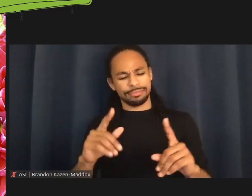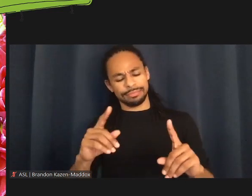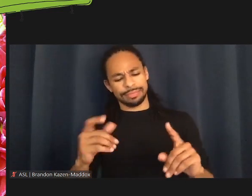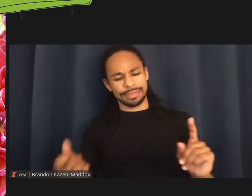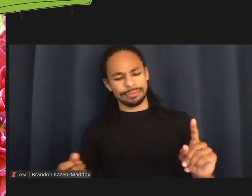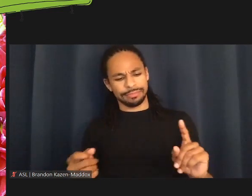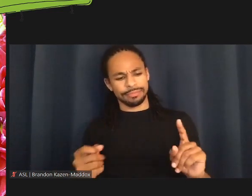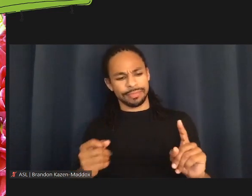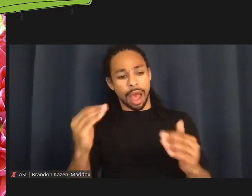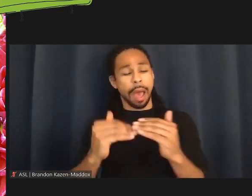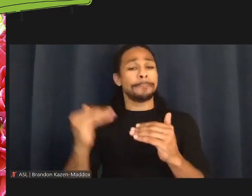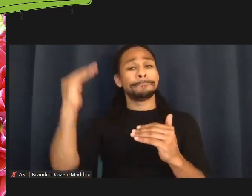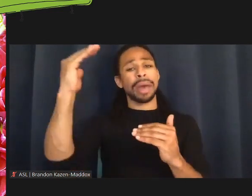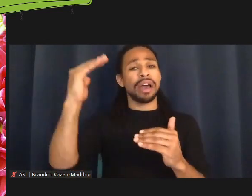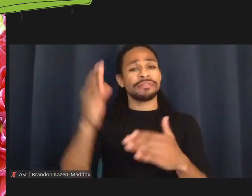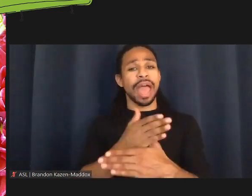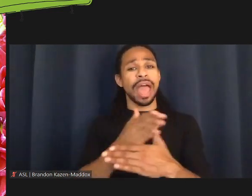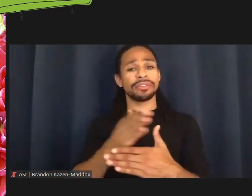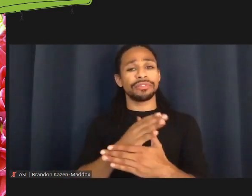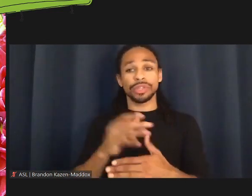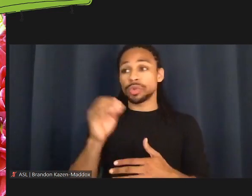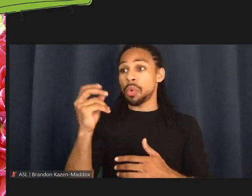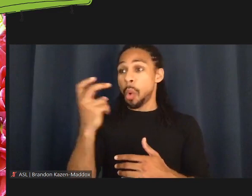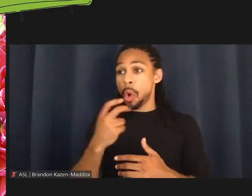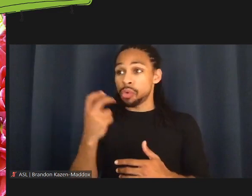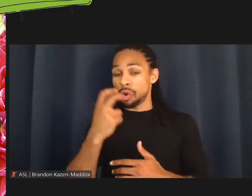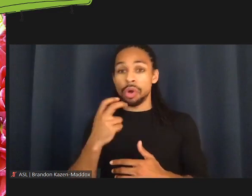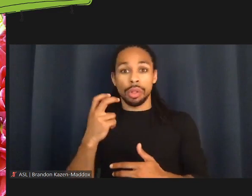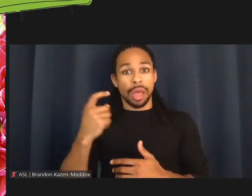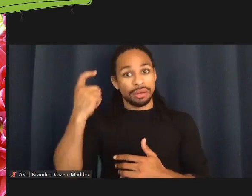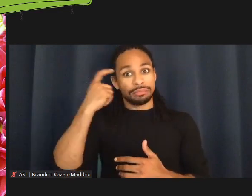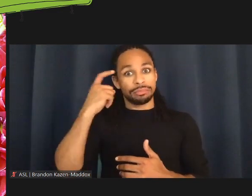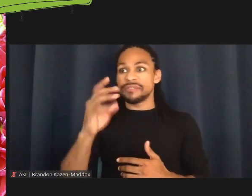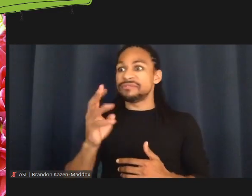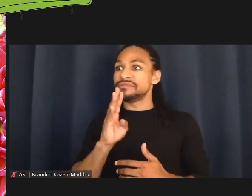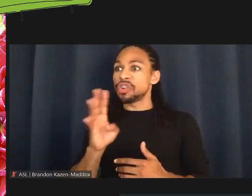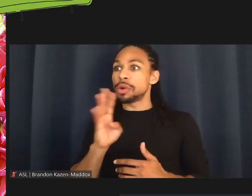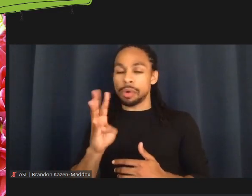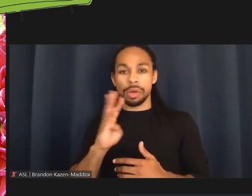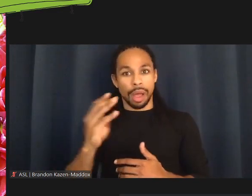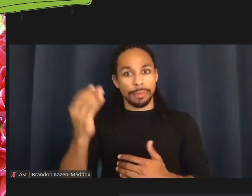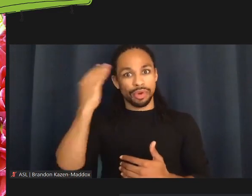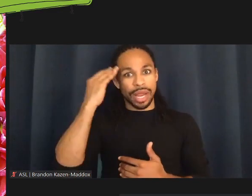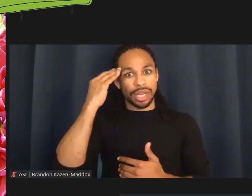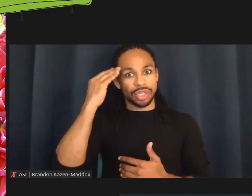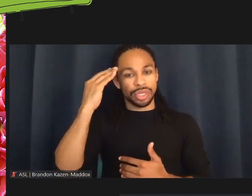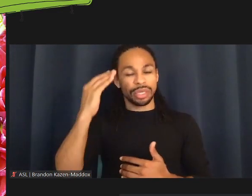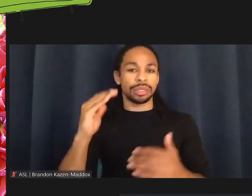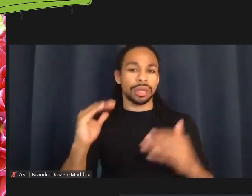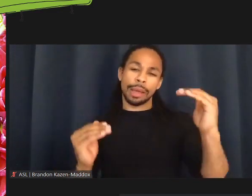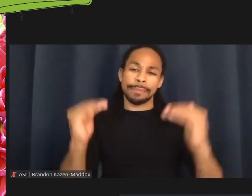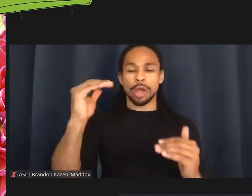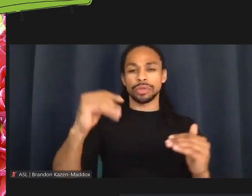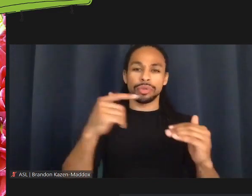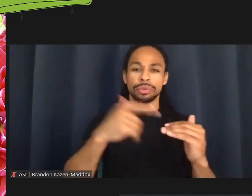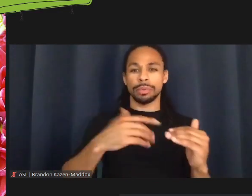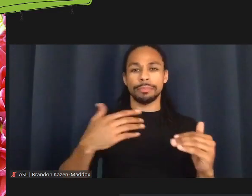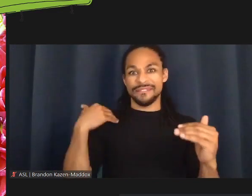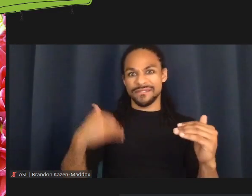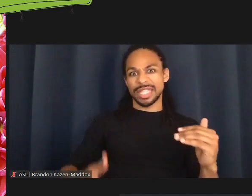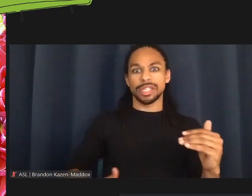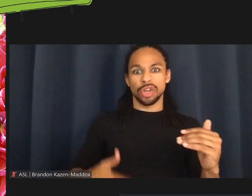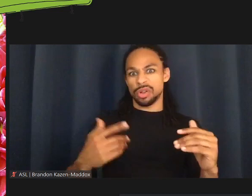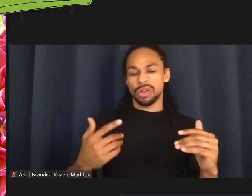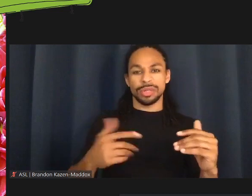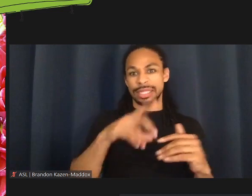verbal comprehension and below average expression. They put onto the page the feeling that made me stop writing, where my words moved